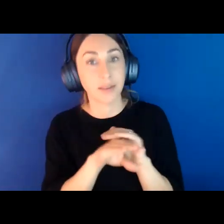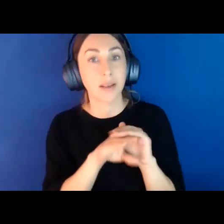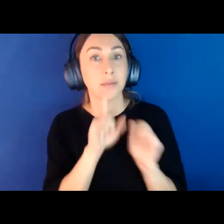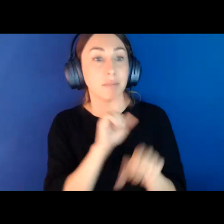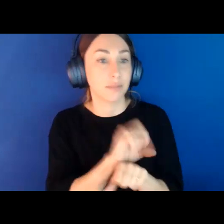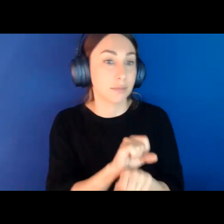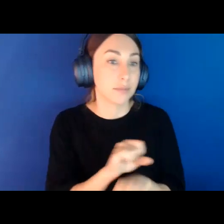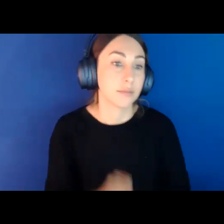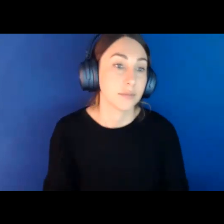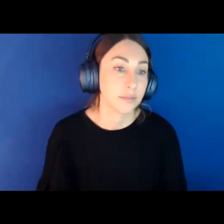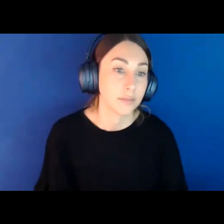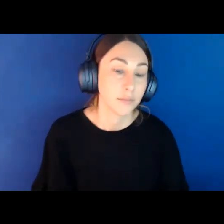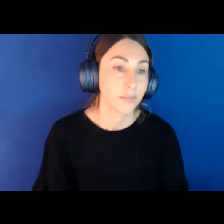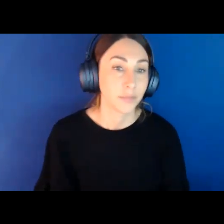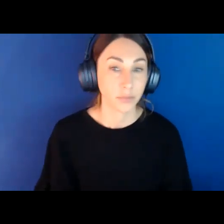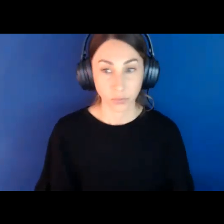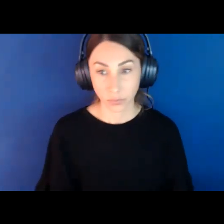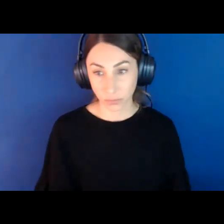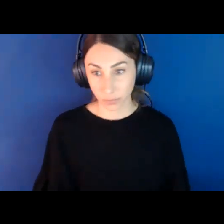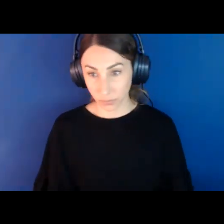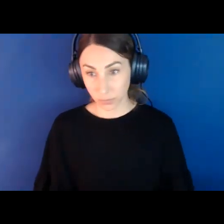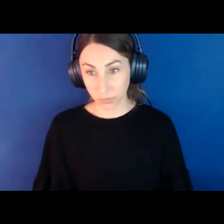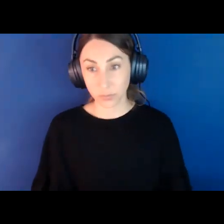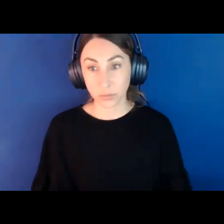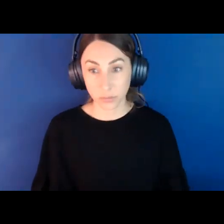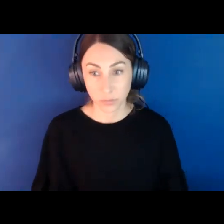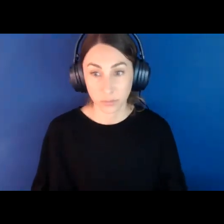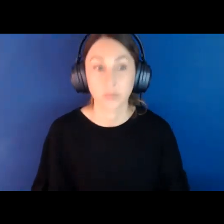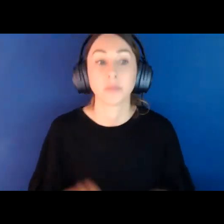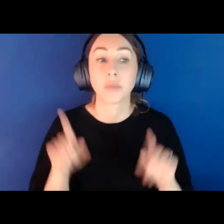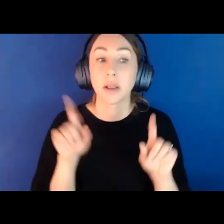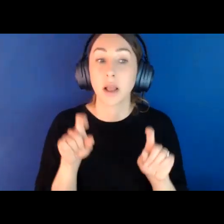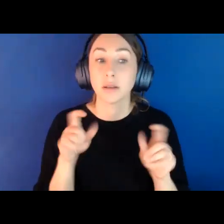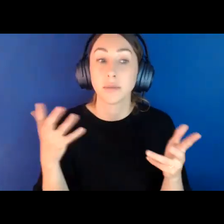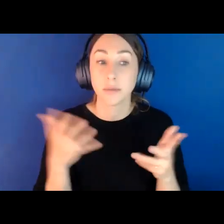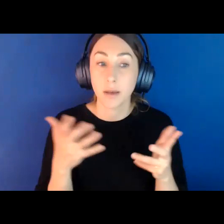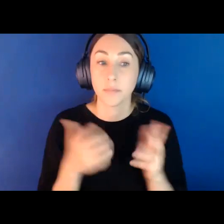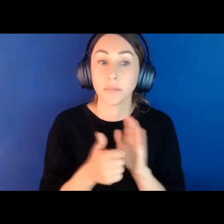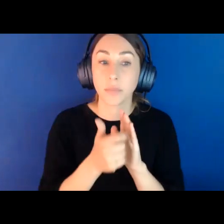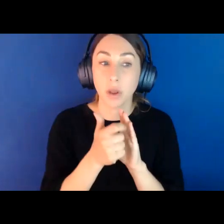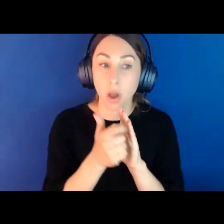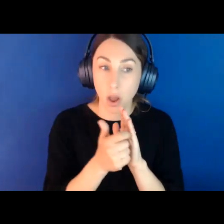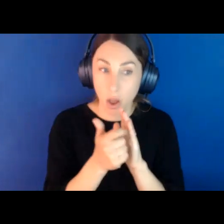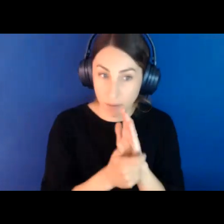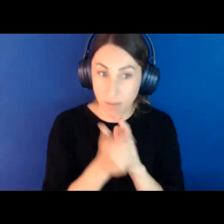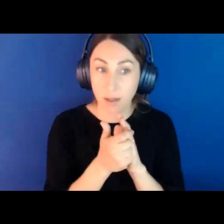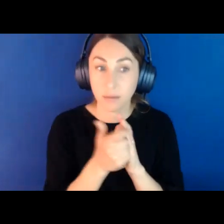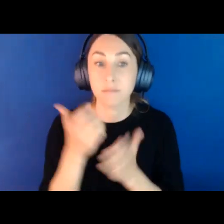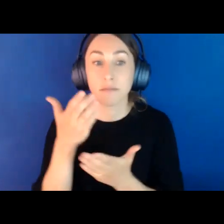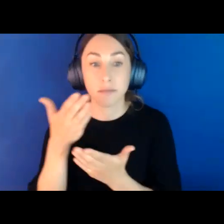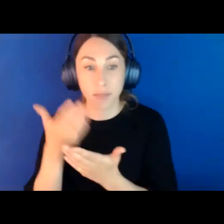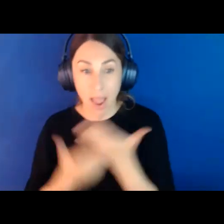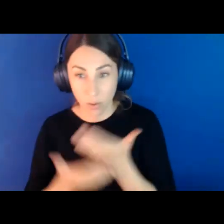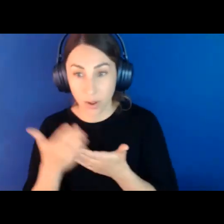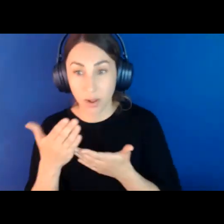Lexi. So first things first, we do test for automated, manual, and we also always test